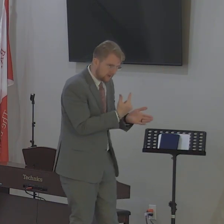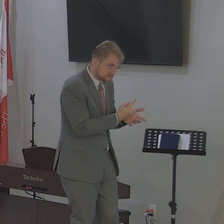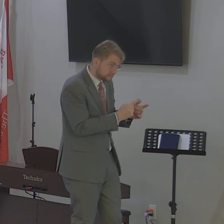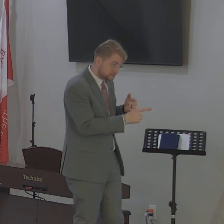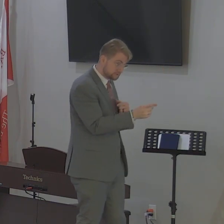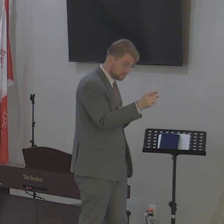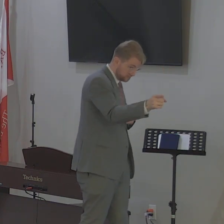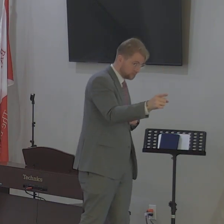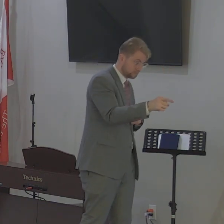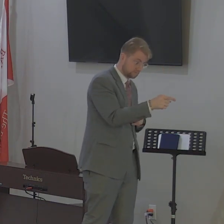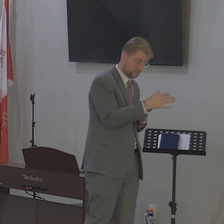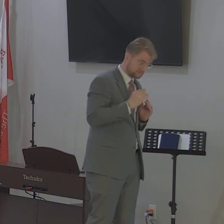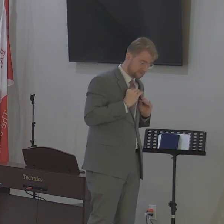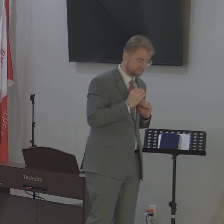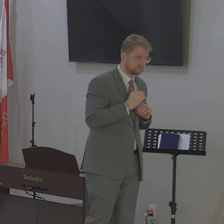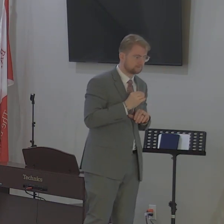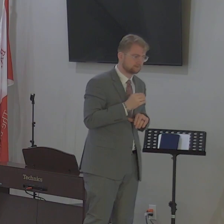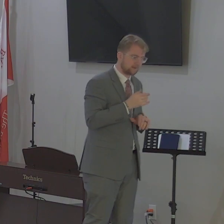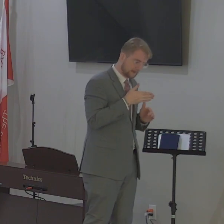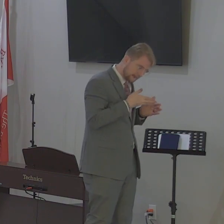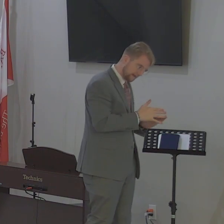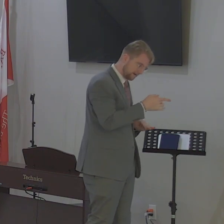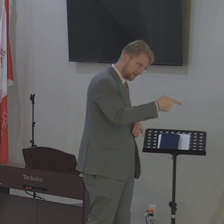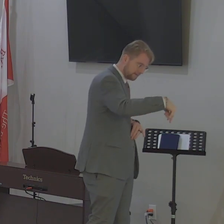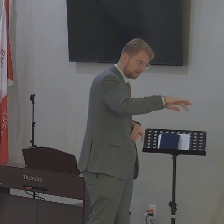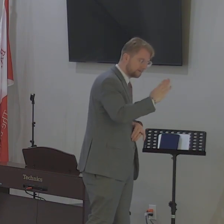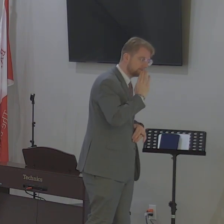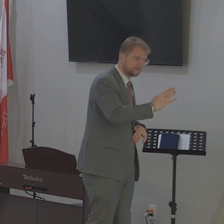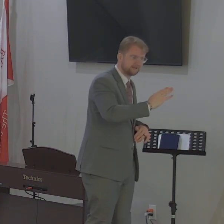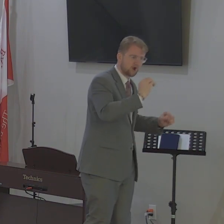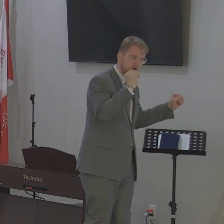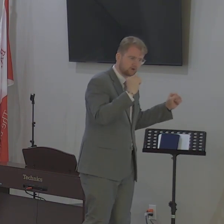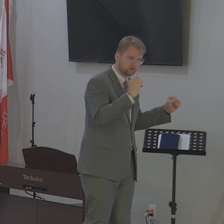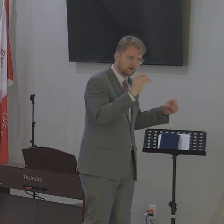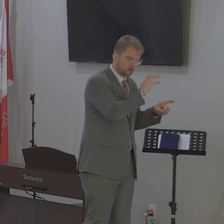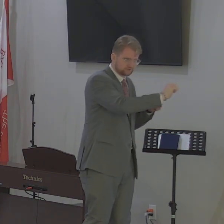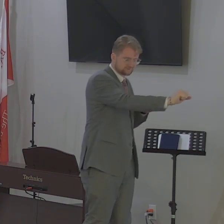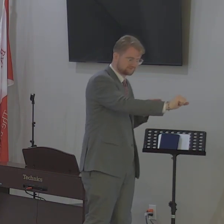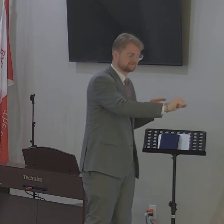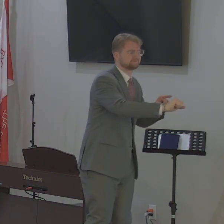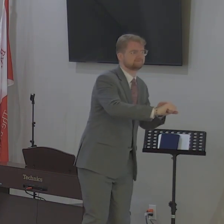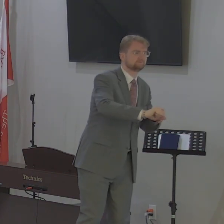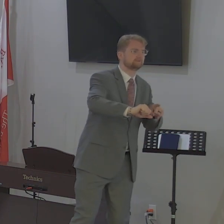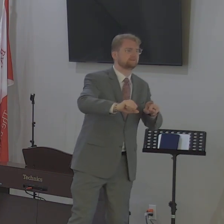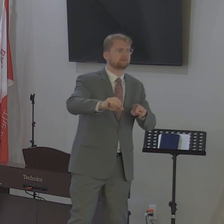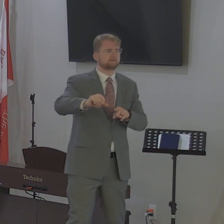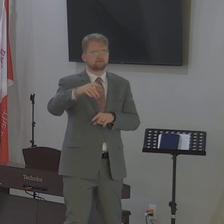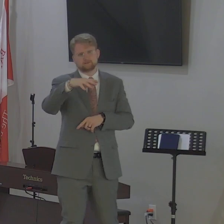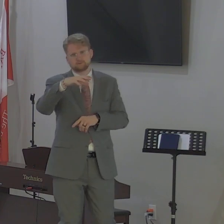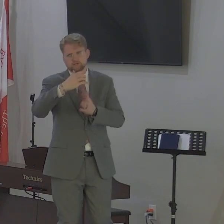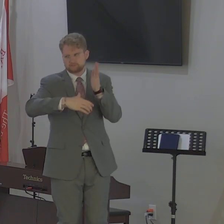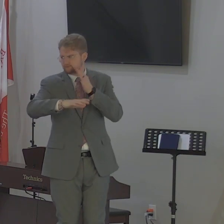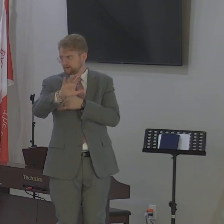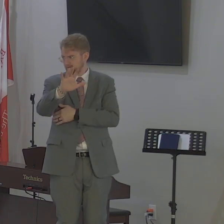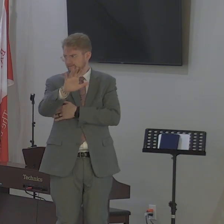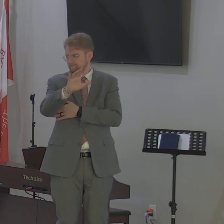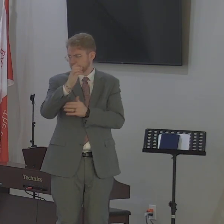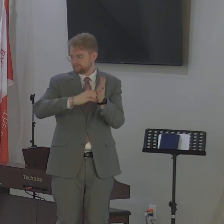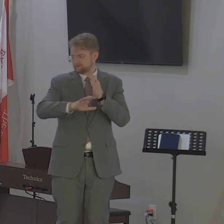let him be accursed. Jump over to chapter 5. Chapter 5.